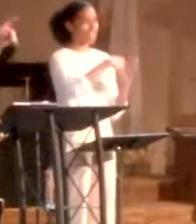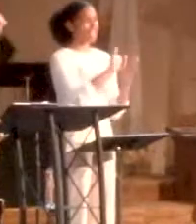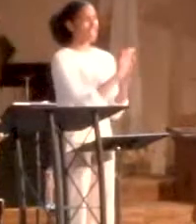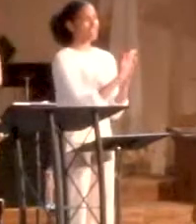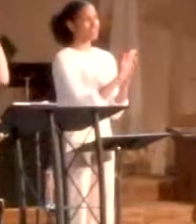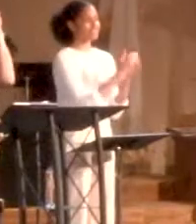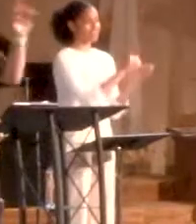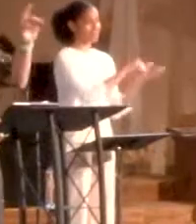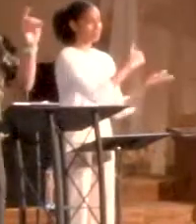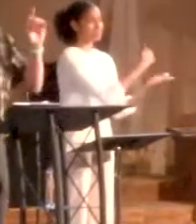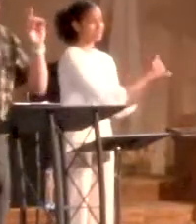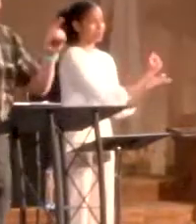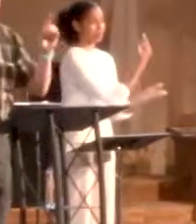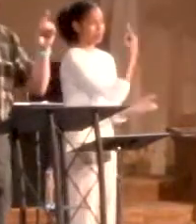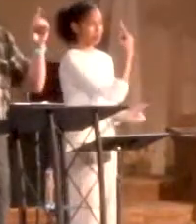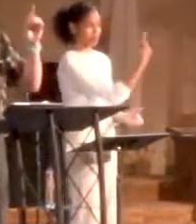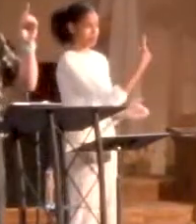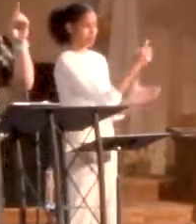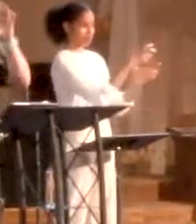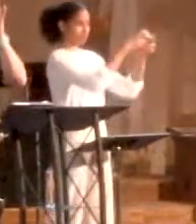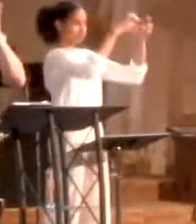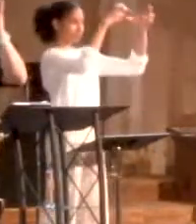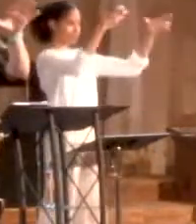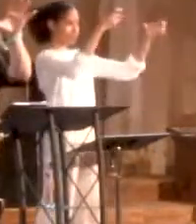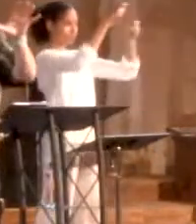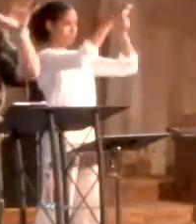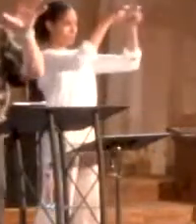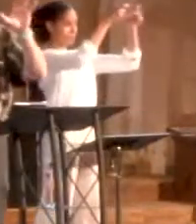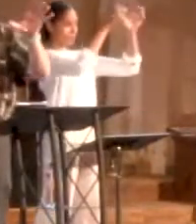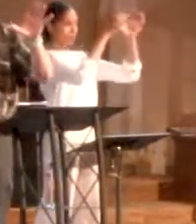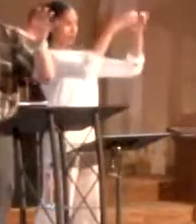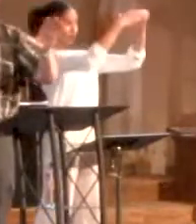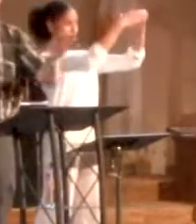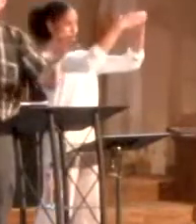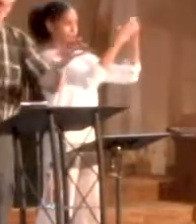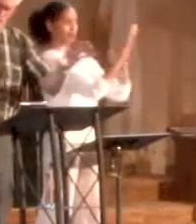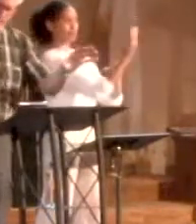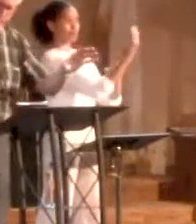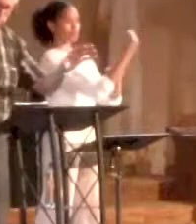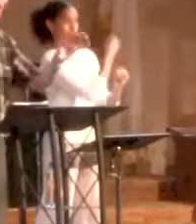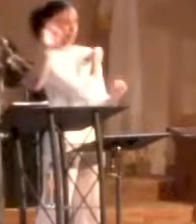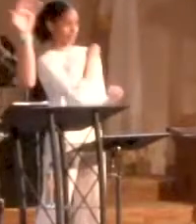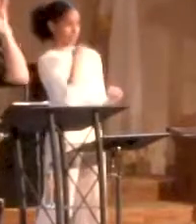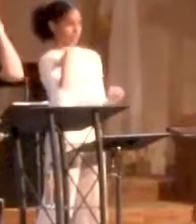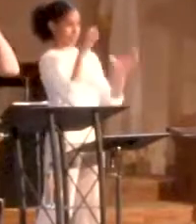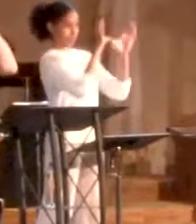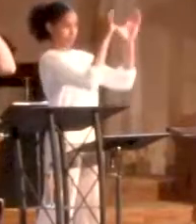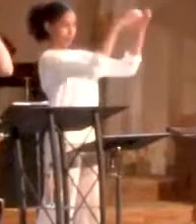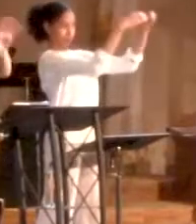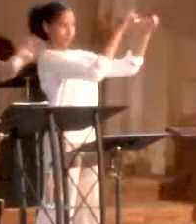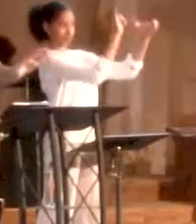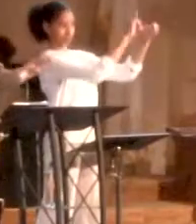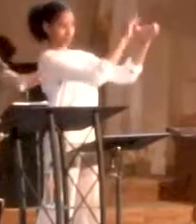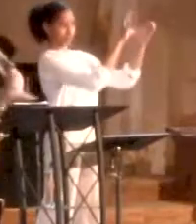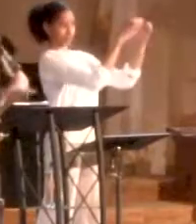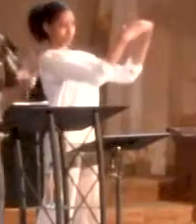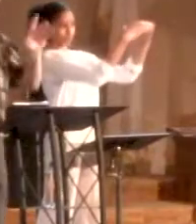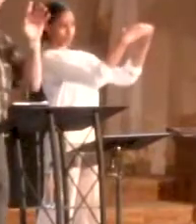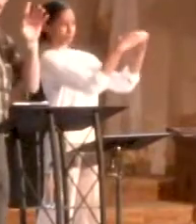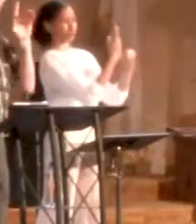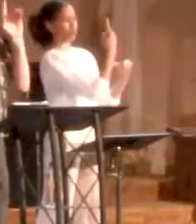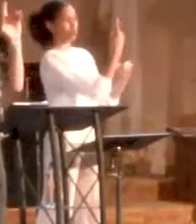one large committee. I think they had 14 members on that committee. One large